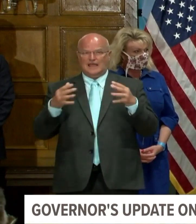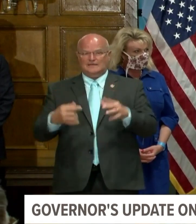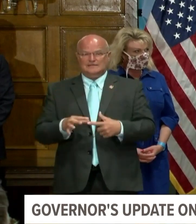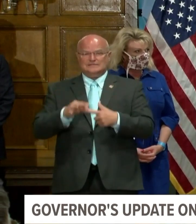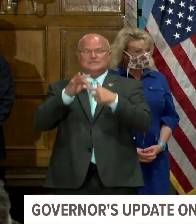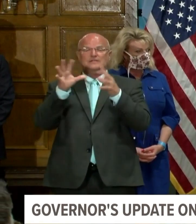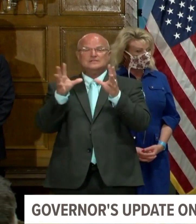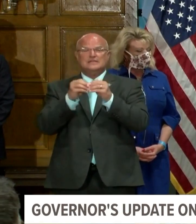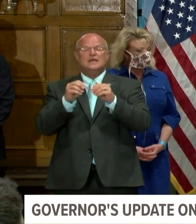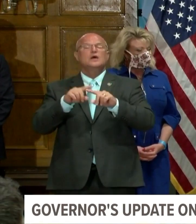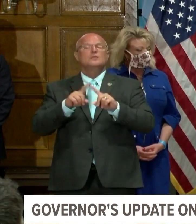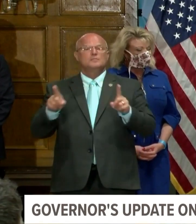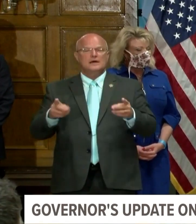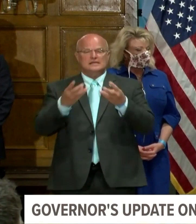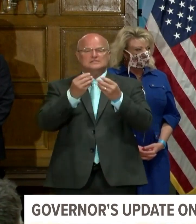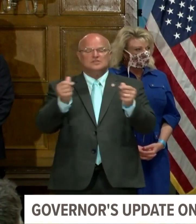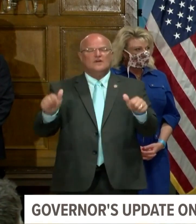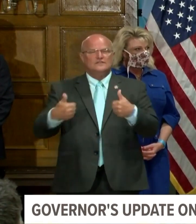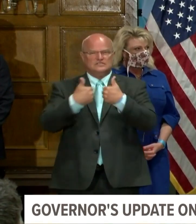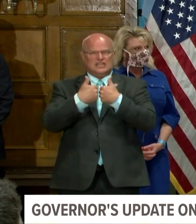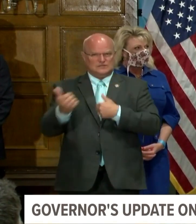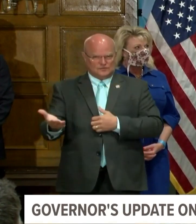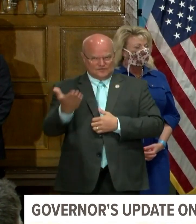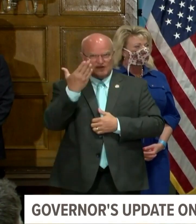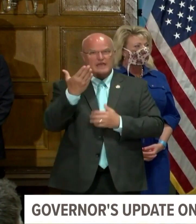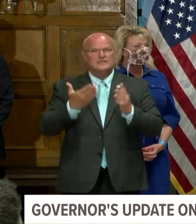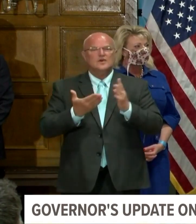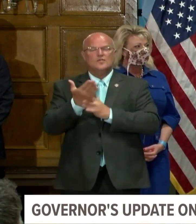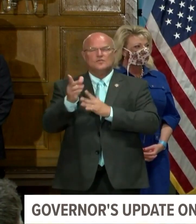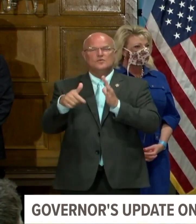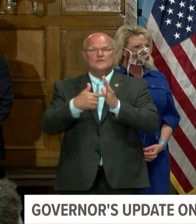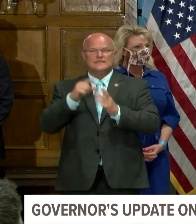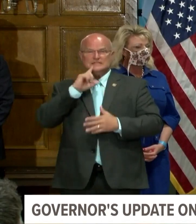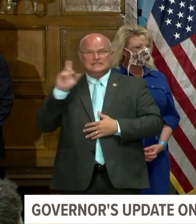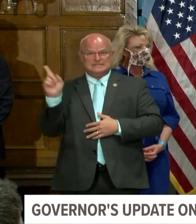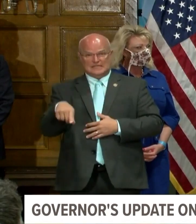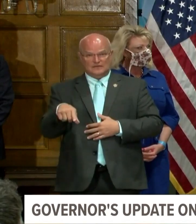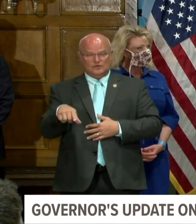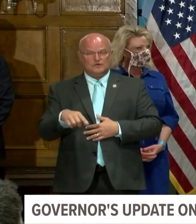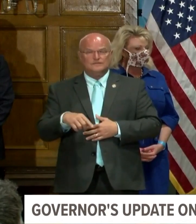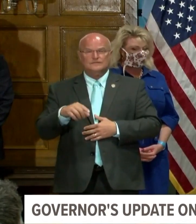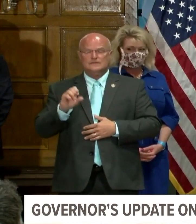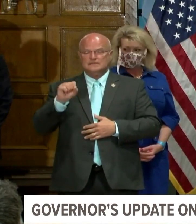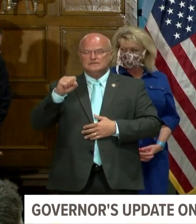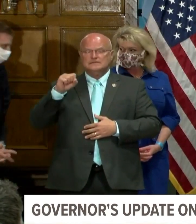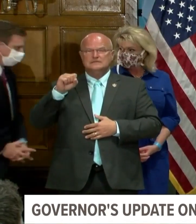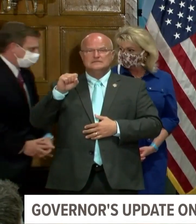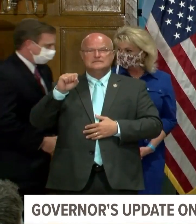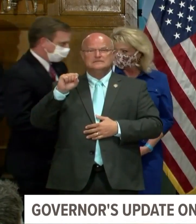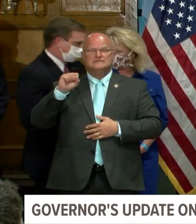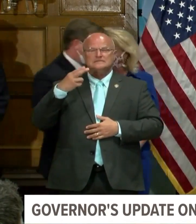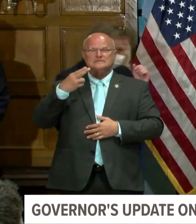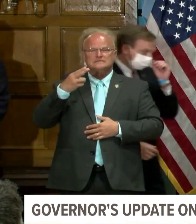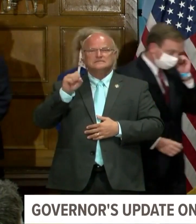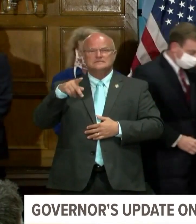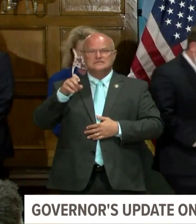be able to solve this challenge that we face through the executive order. Speaker Shepard.